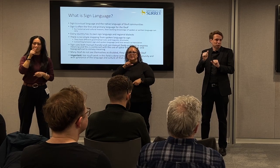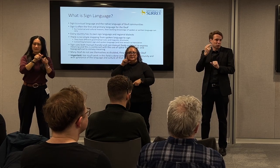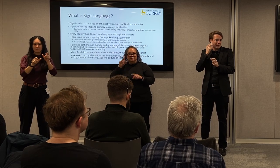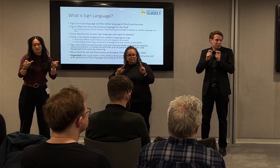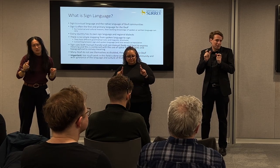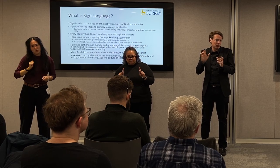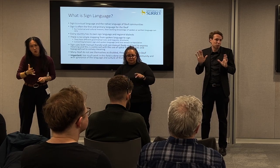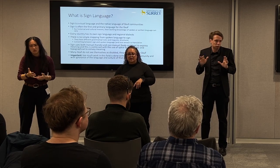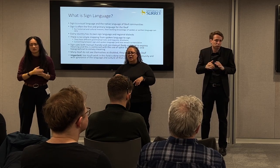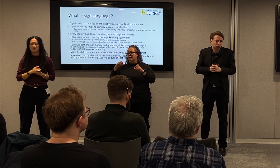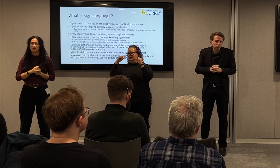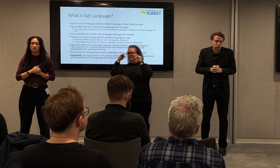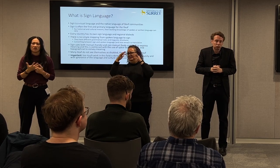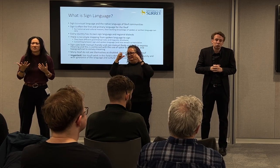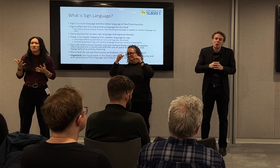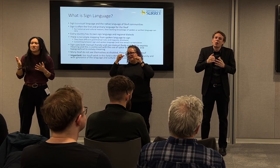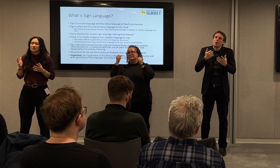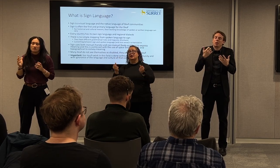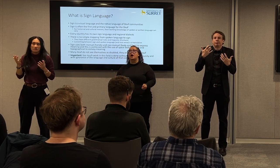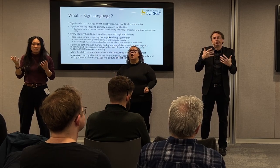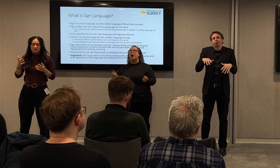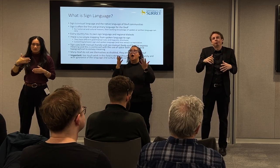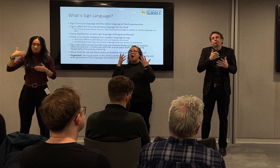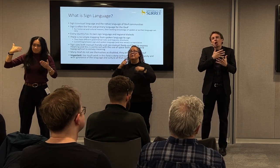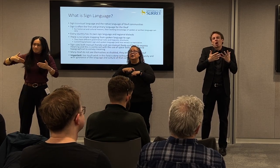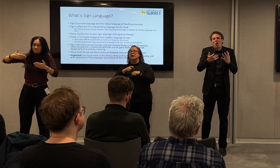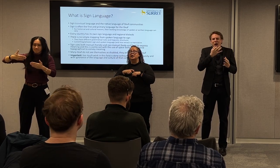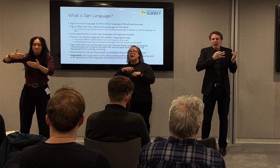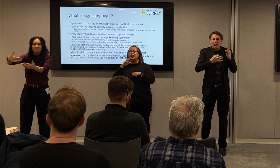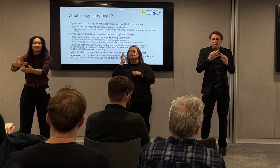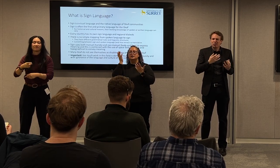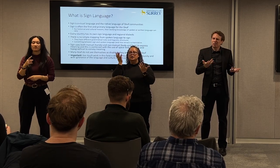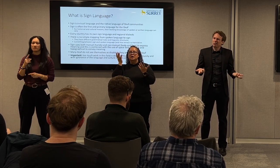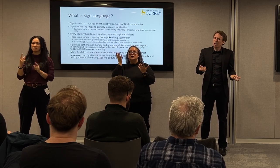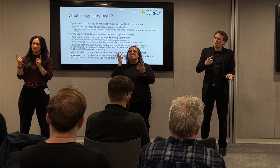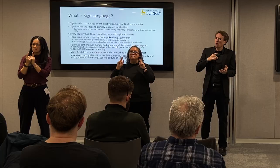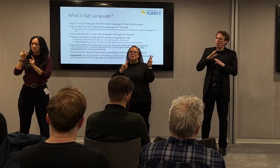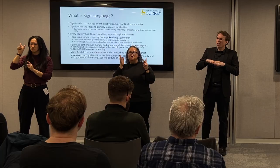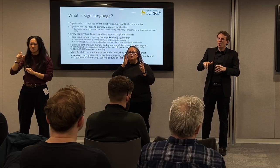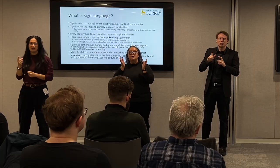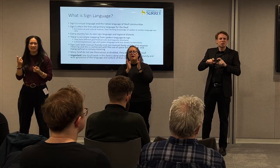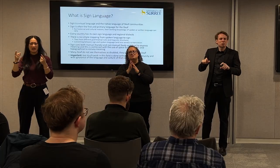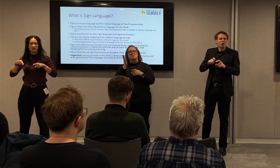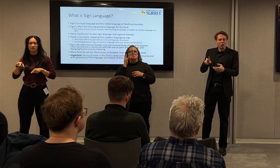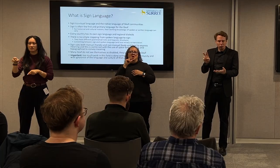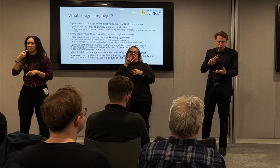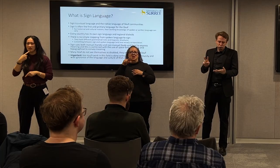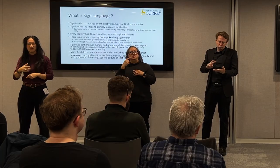how many times you get asked the ignorant question, which is why can't they just read subtitles? You know, which misses the entire point.